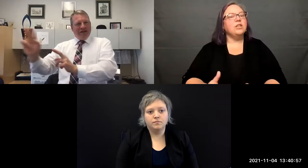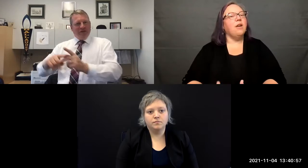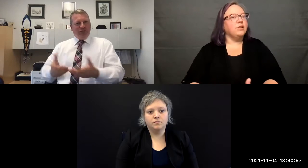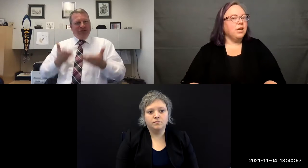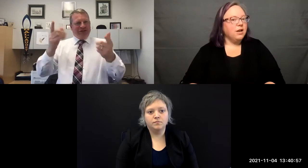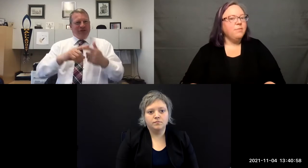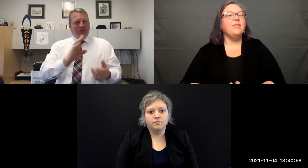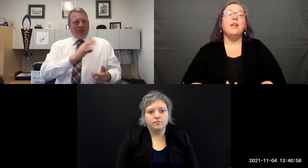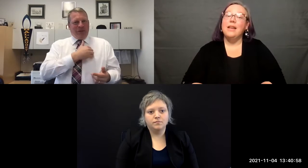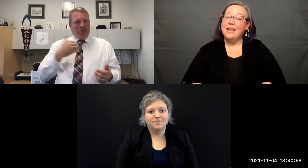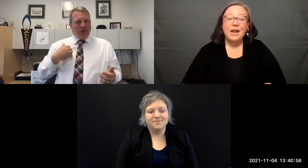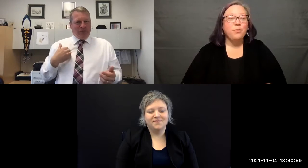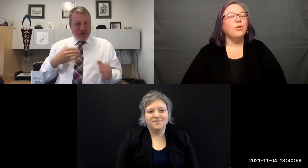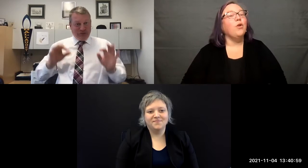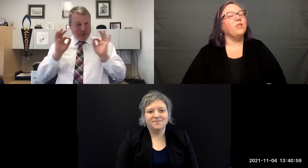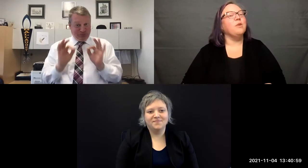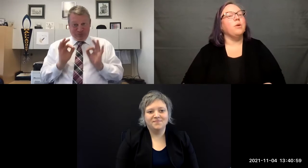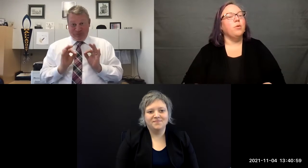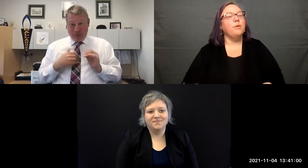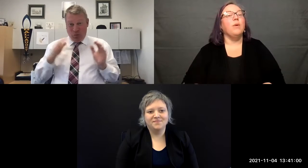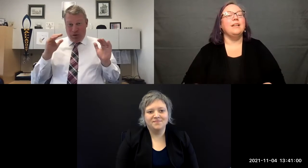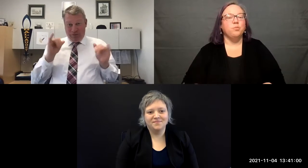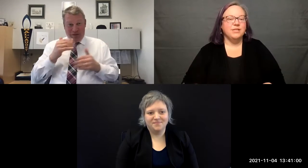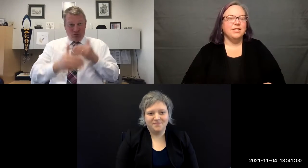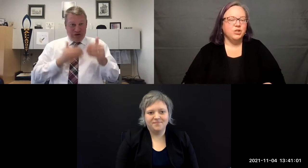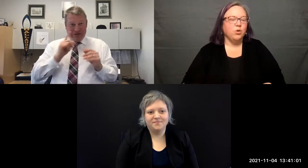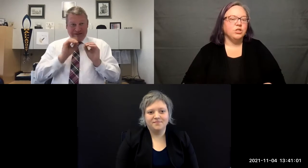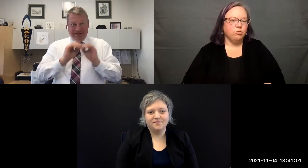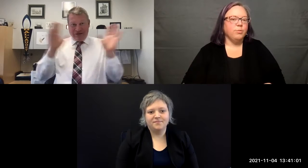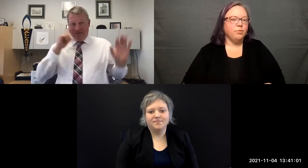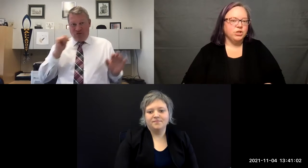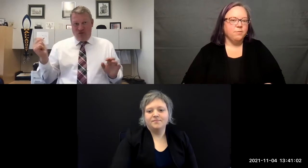every time. And then in April, hopefully we will be ready to present it to our general membership.